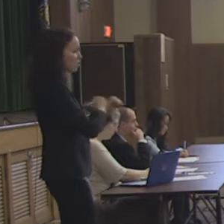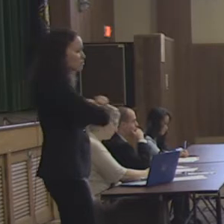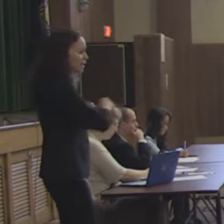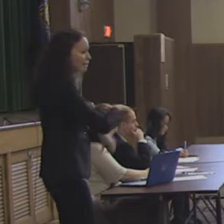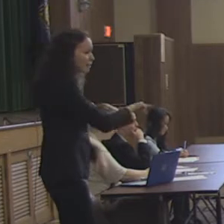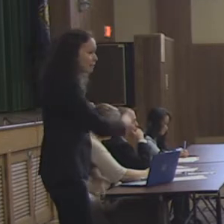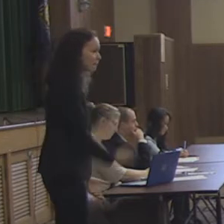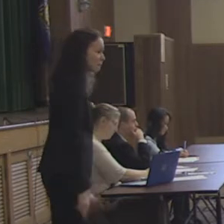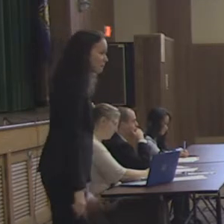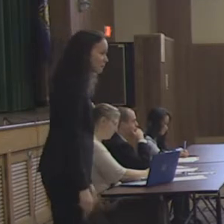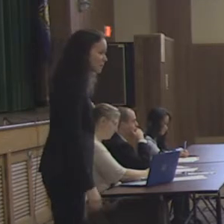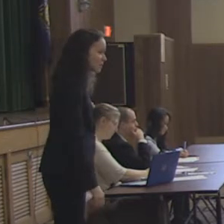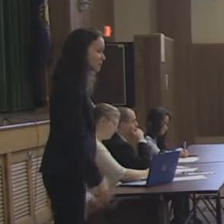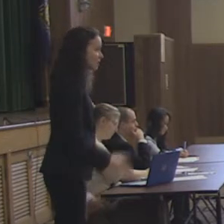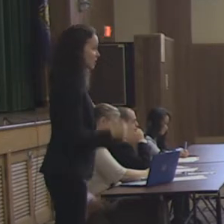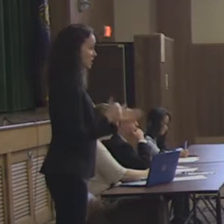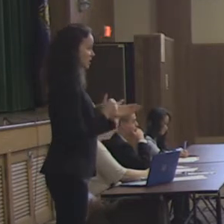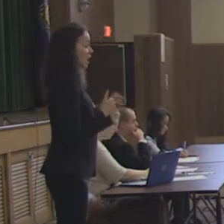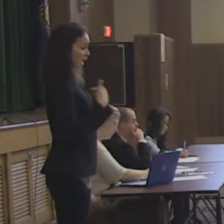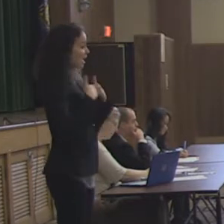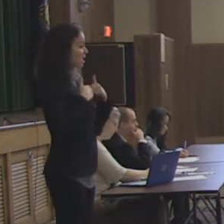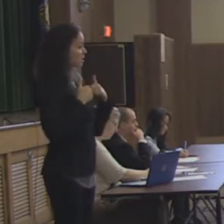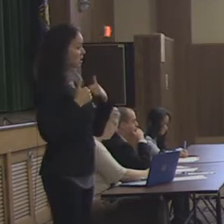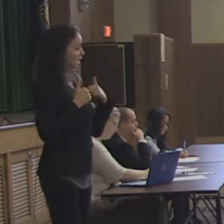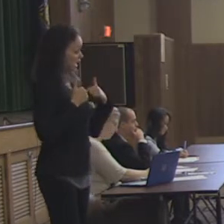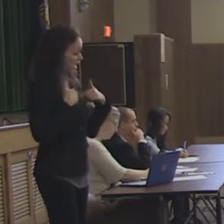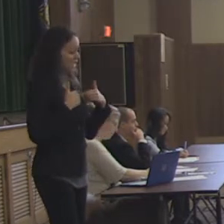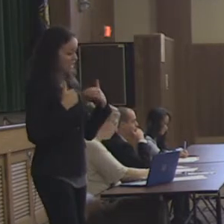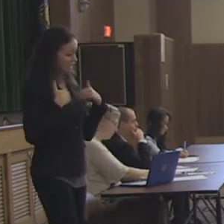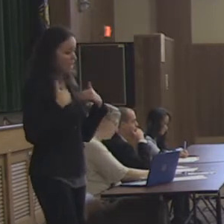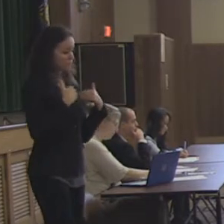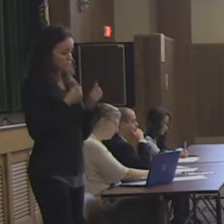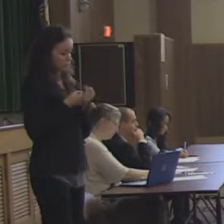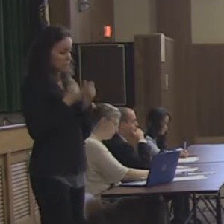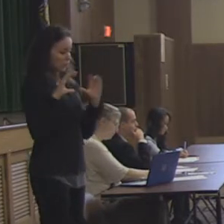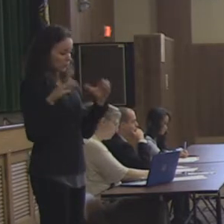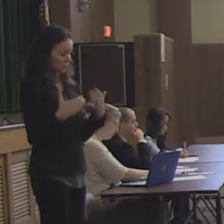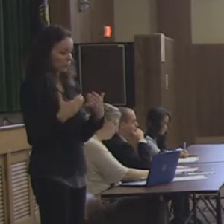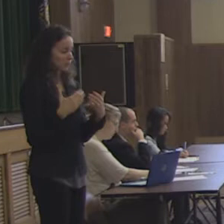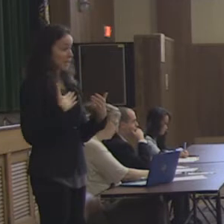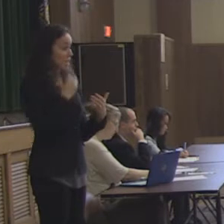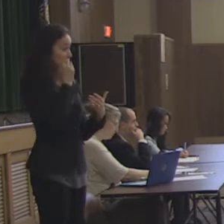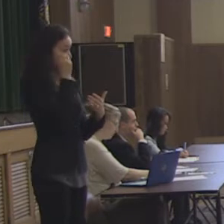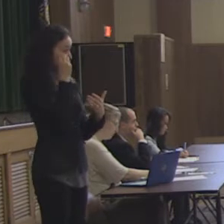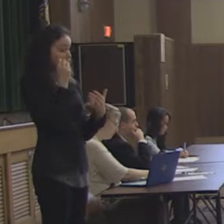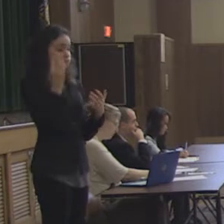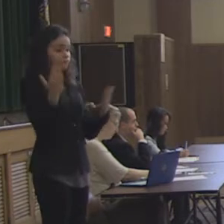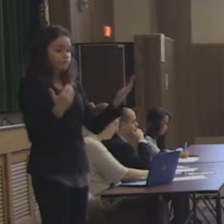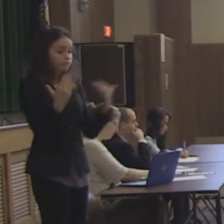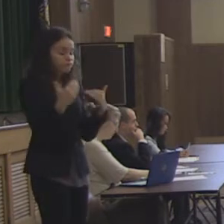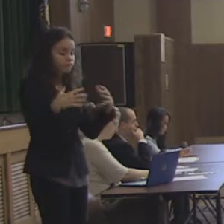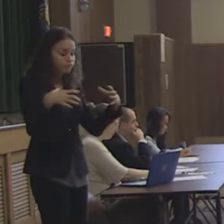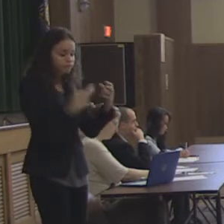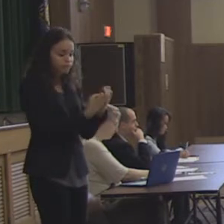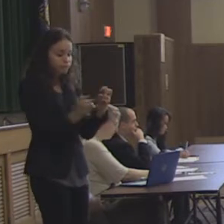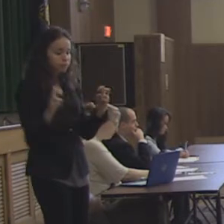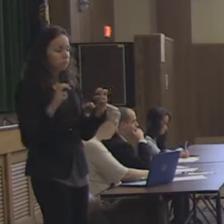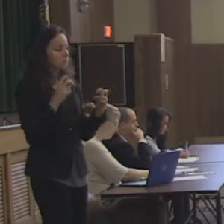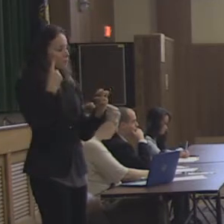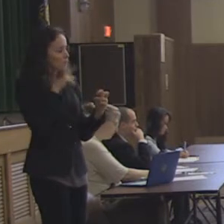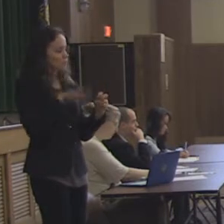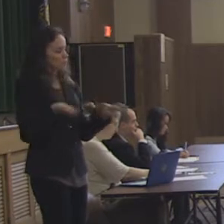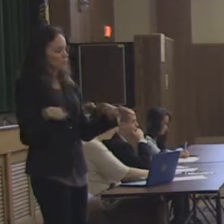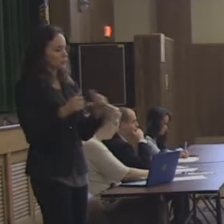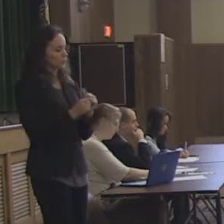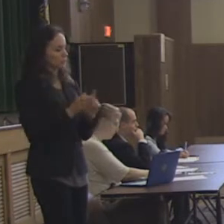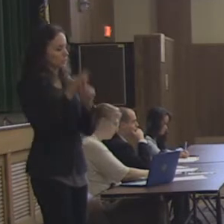times, I have a support group in my home for children with special needs, and I have a support group